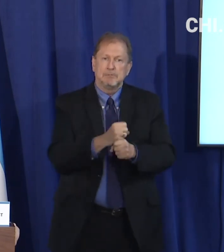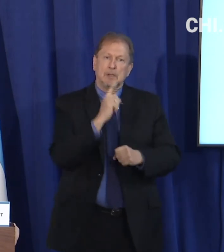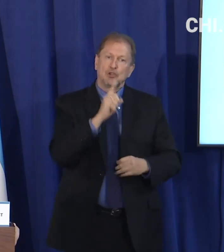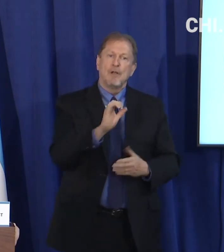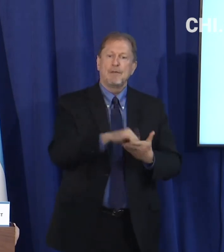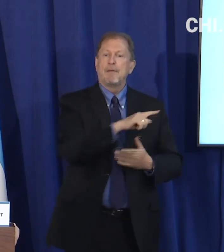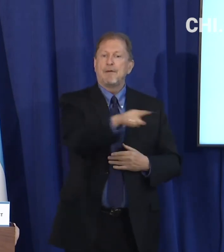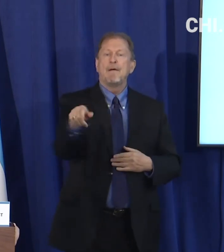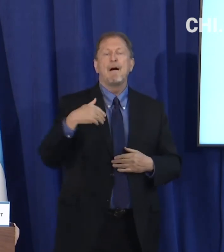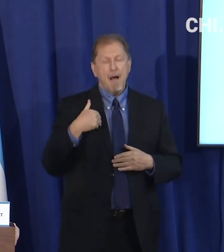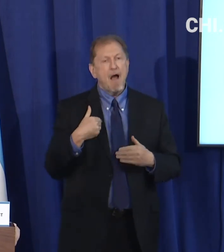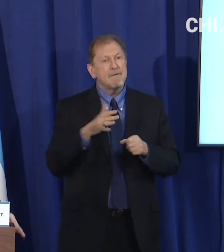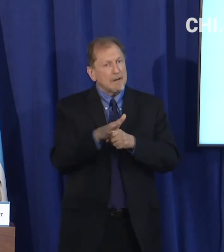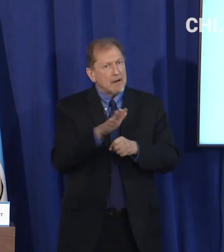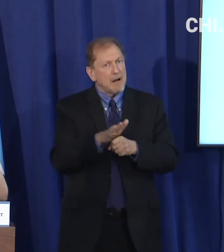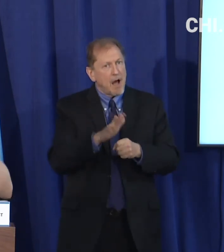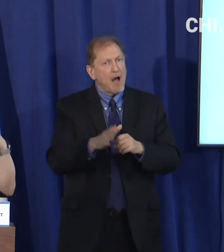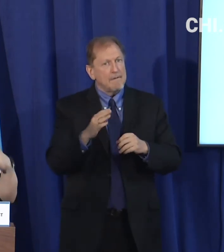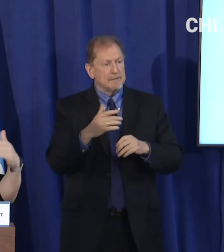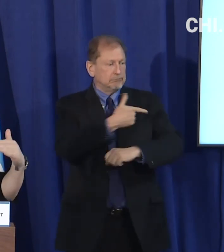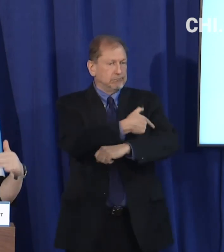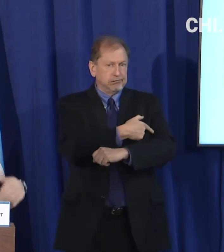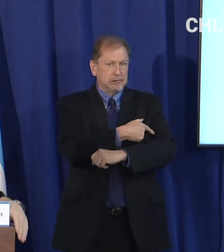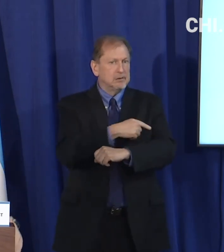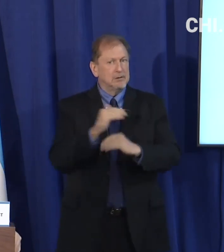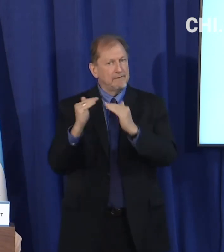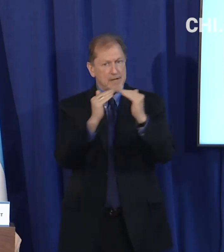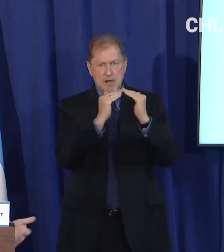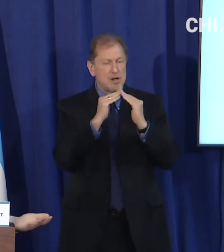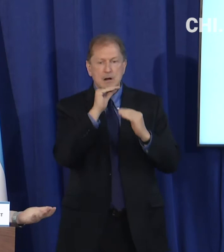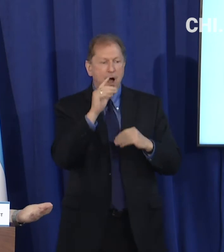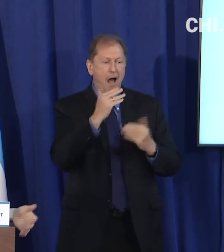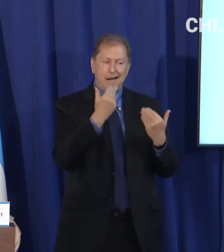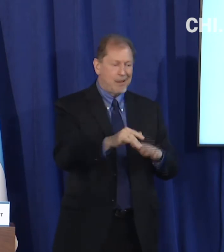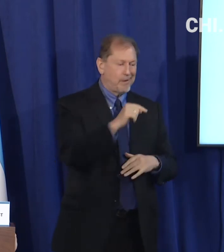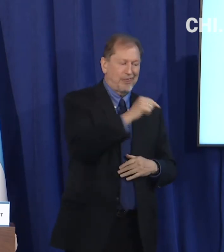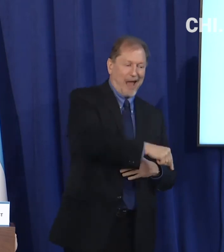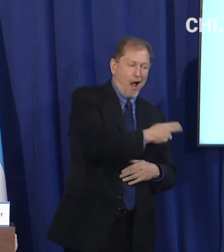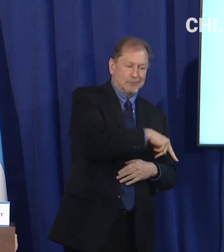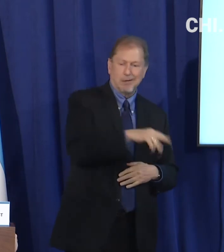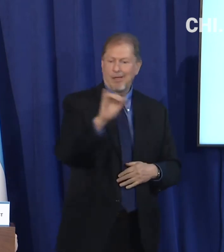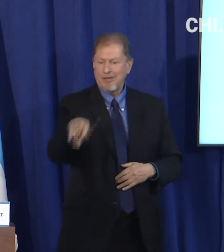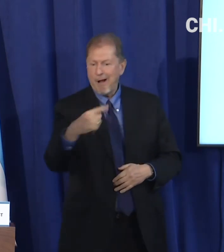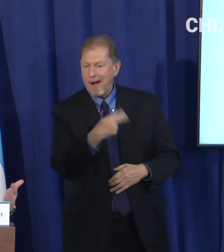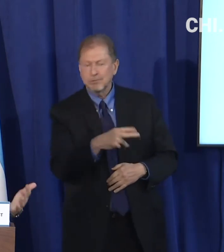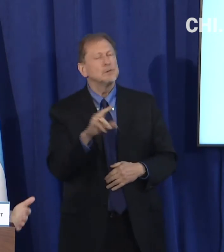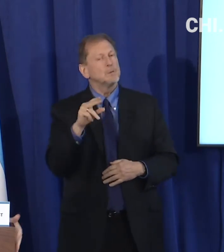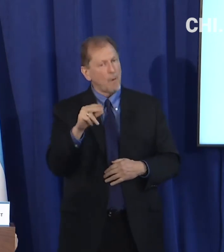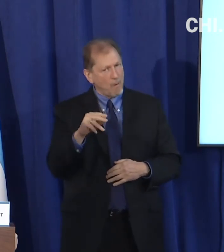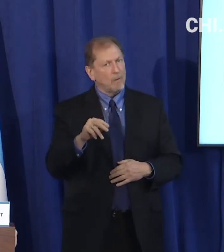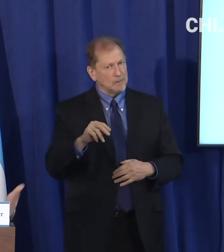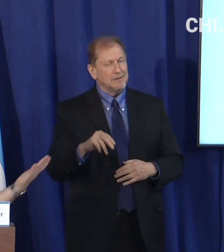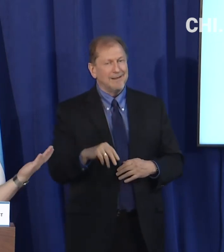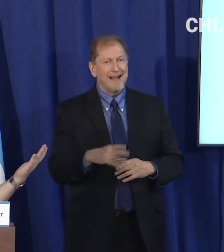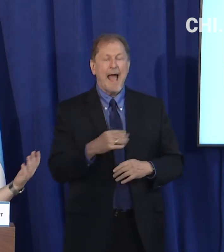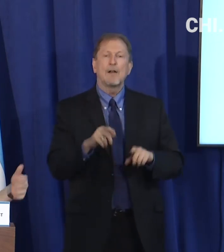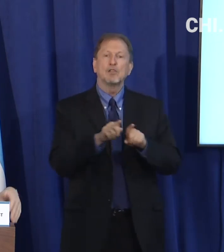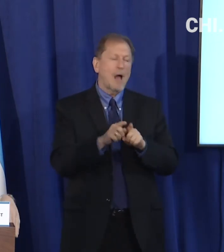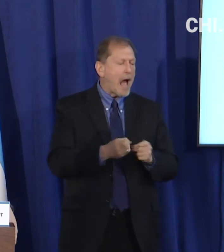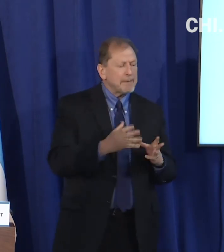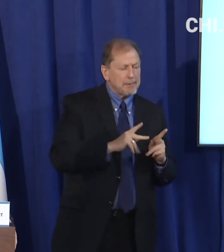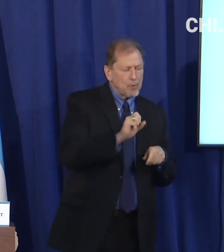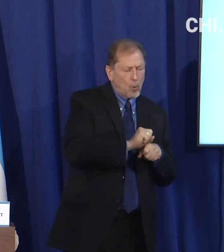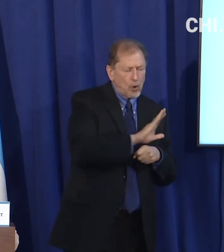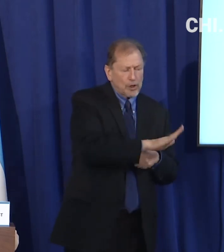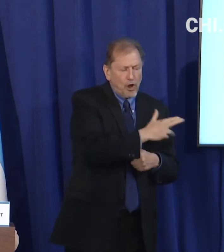be getting access to this vaccine. And even the distribution there, we've done equitably based on their numbers of employees and their numbers of especially these